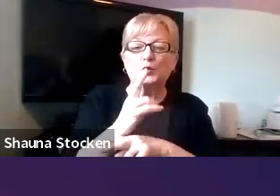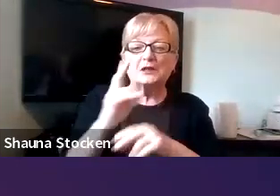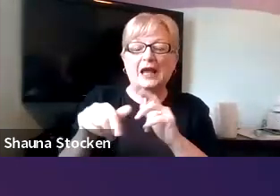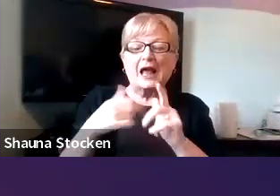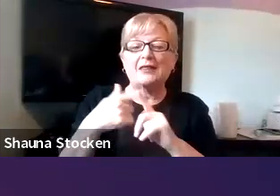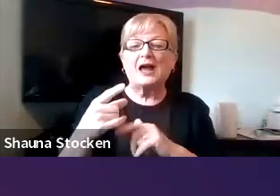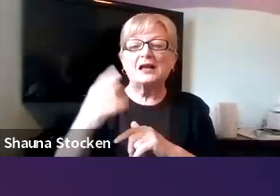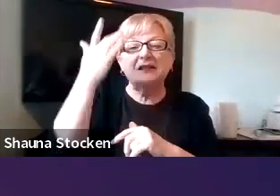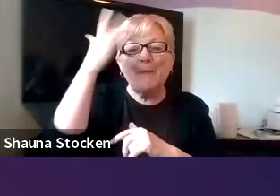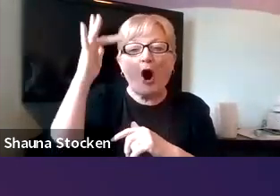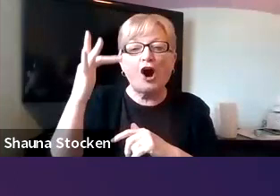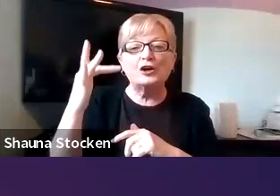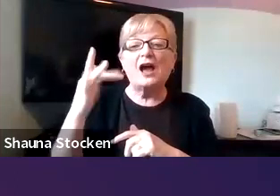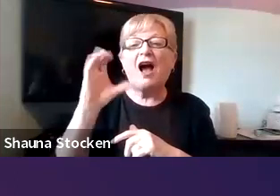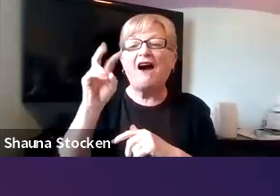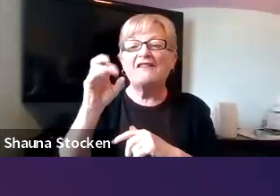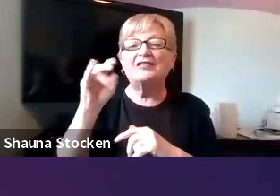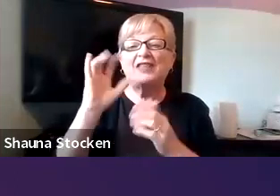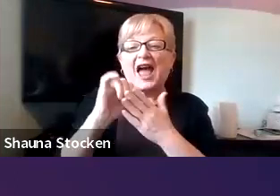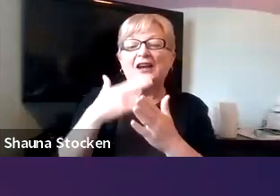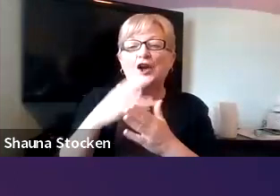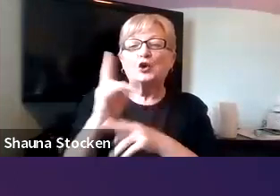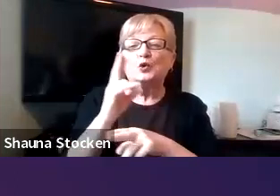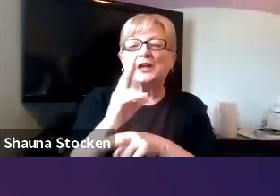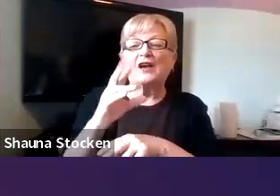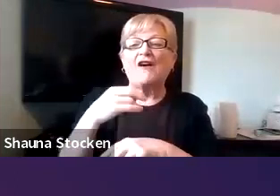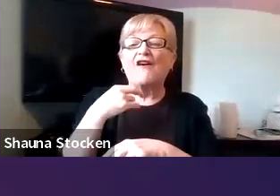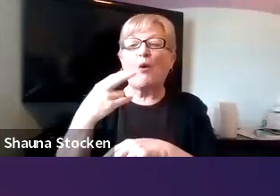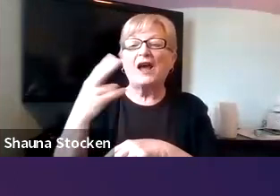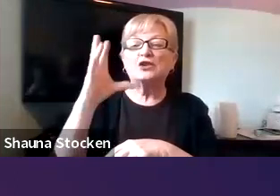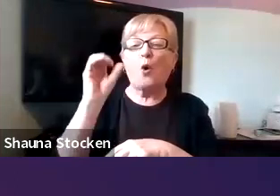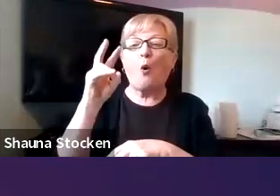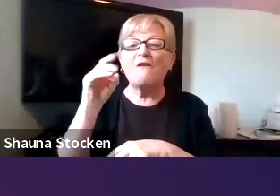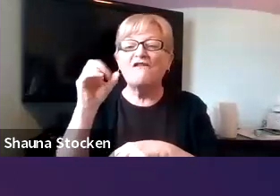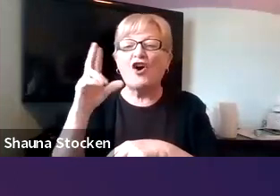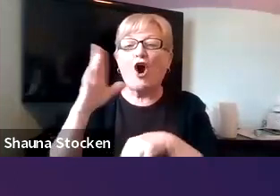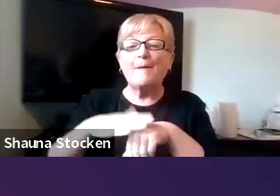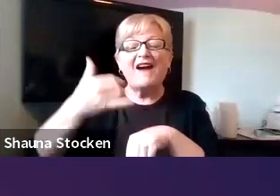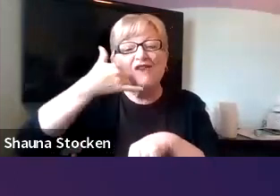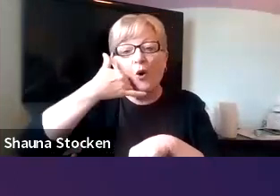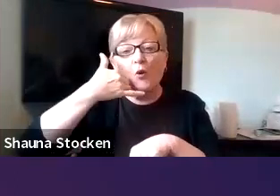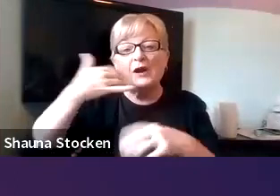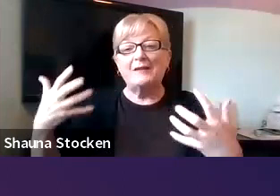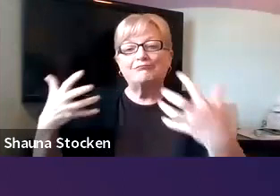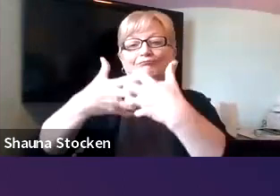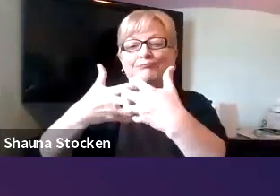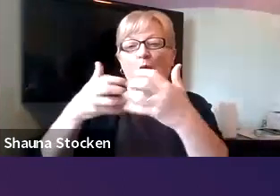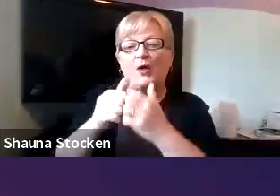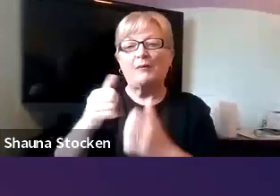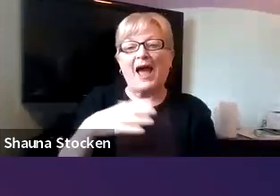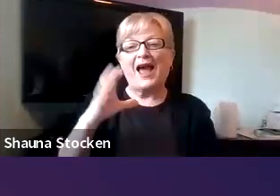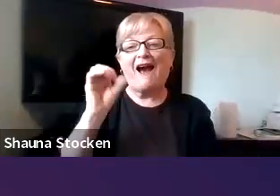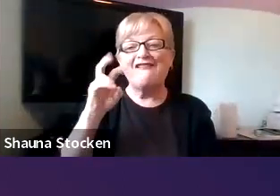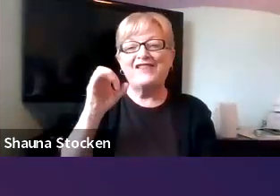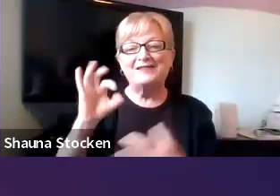through an app that's fully accessible using VoiceOver on my phone, and it pairs with the oven. So, and